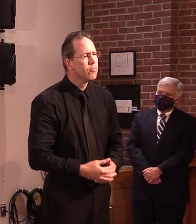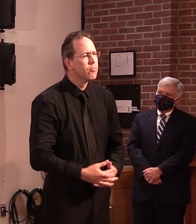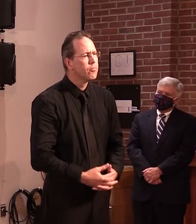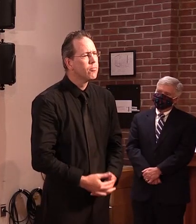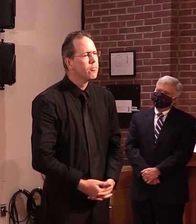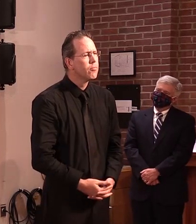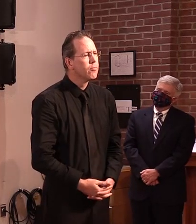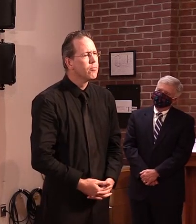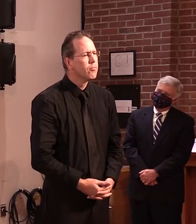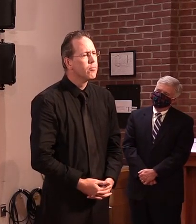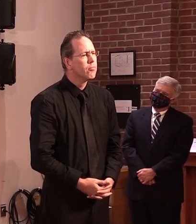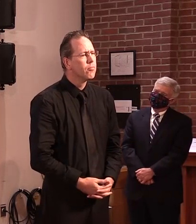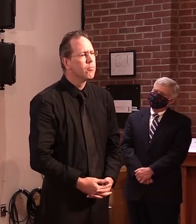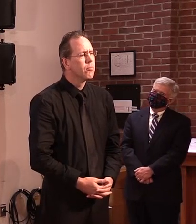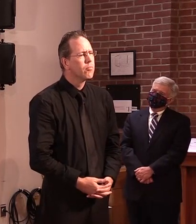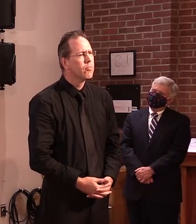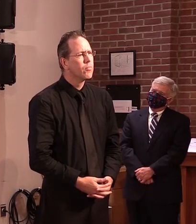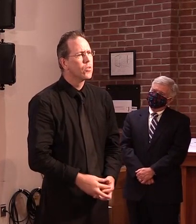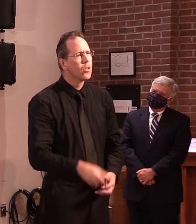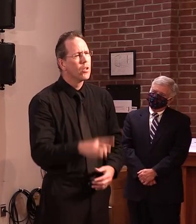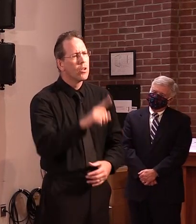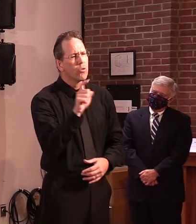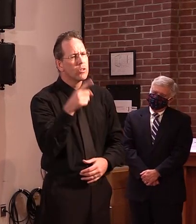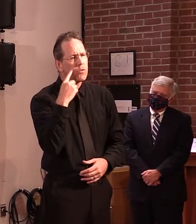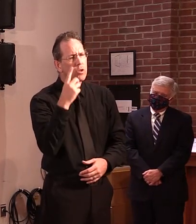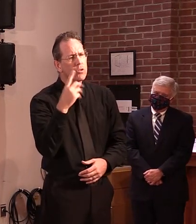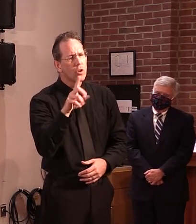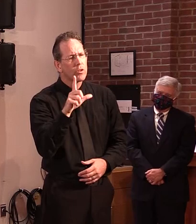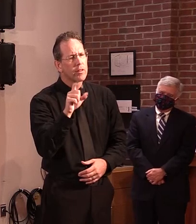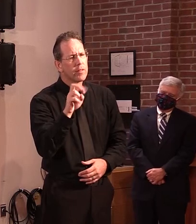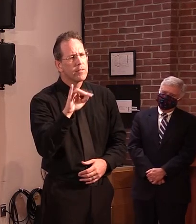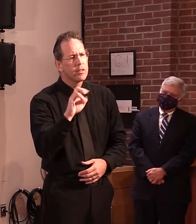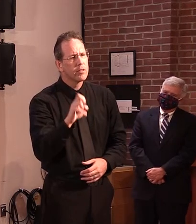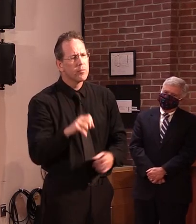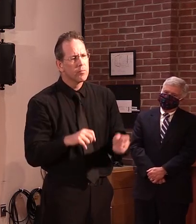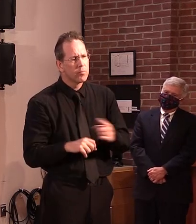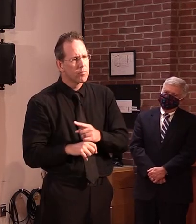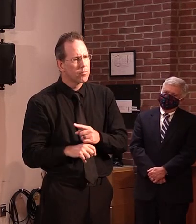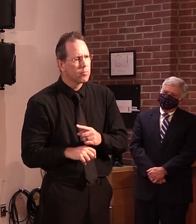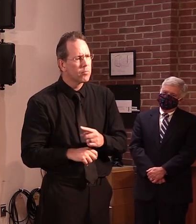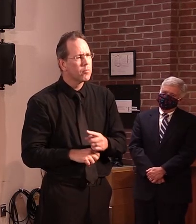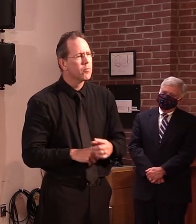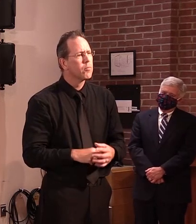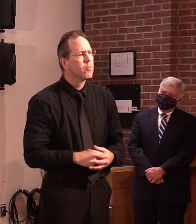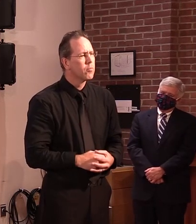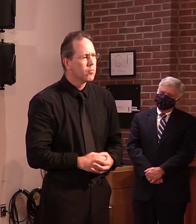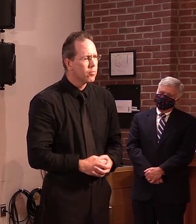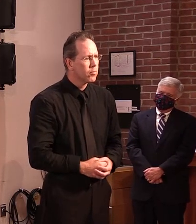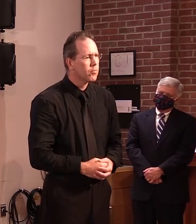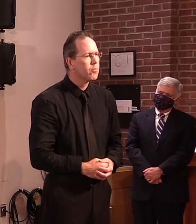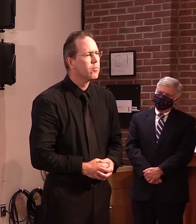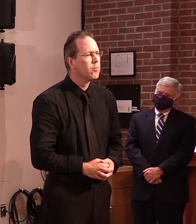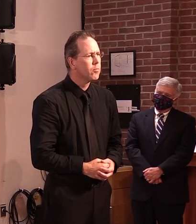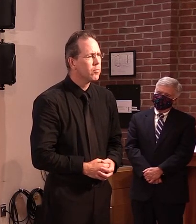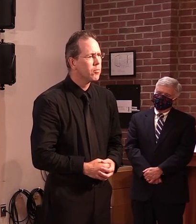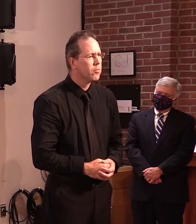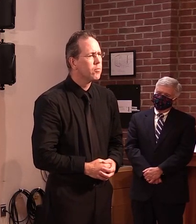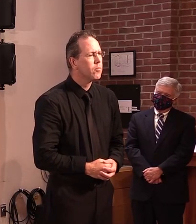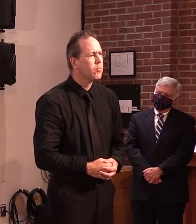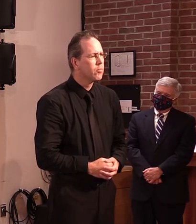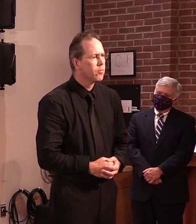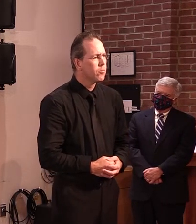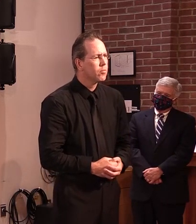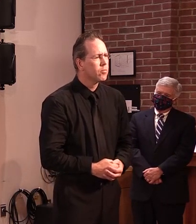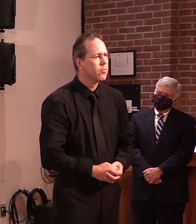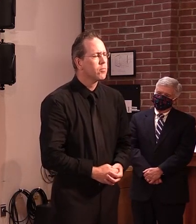Levine. As many colleges around the country have seen hundreds of cases and have had to close, UVM only reported 3 new cases